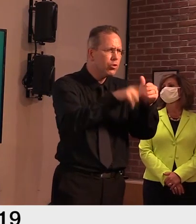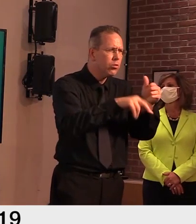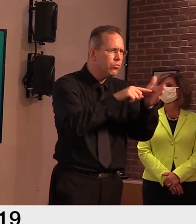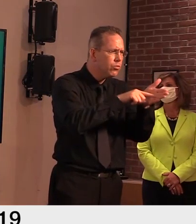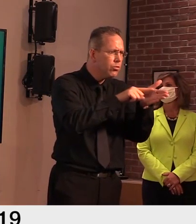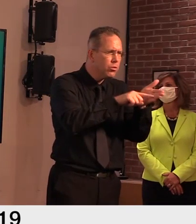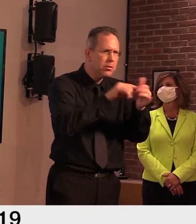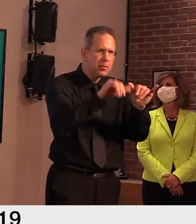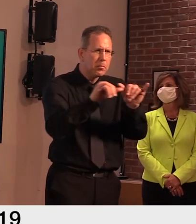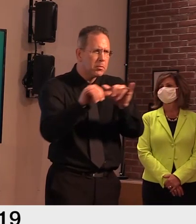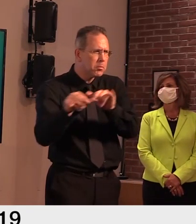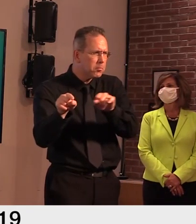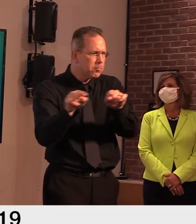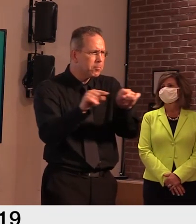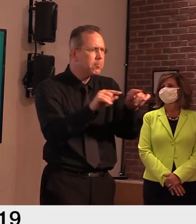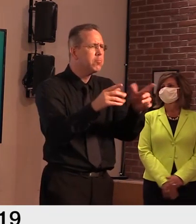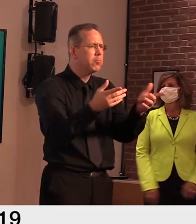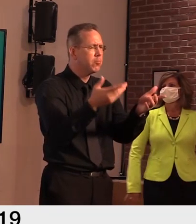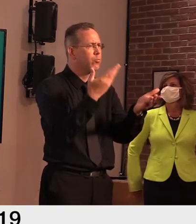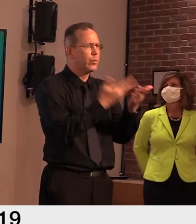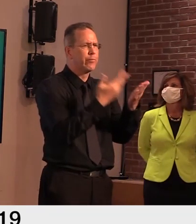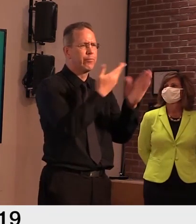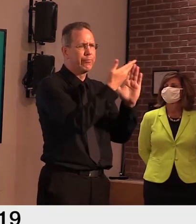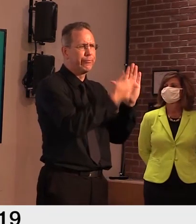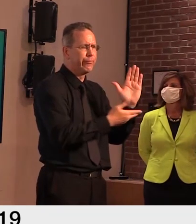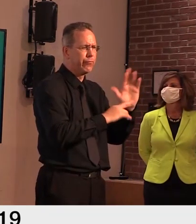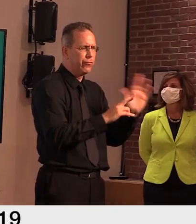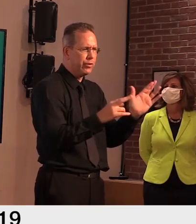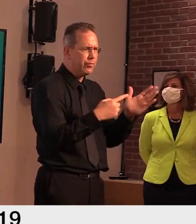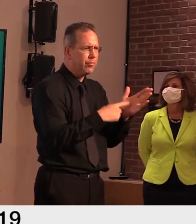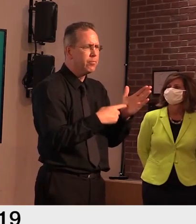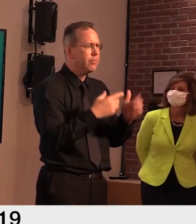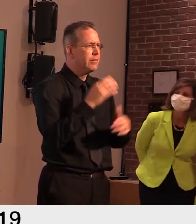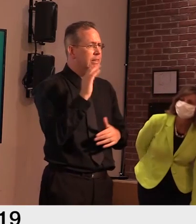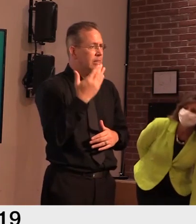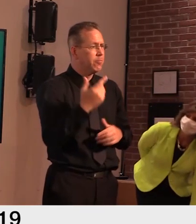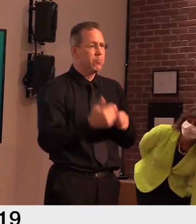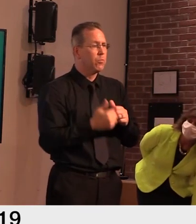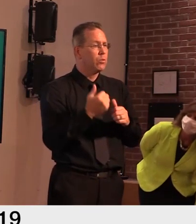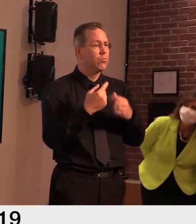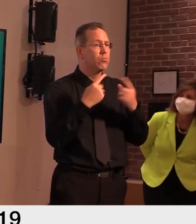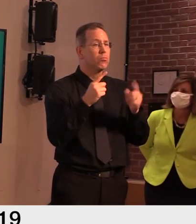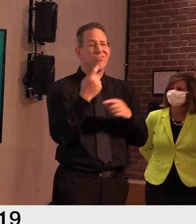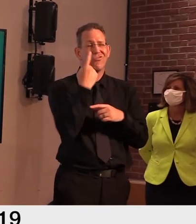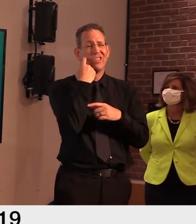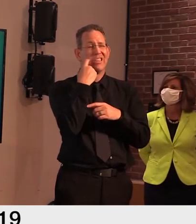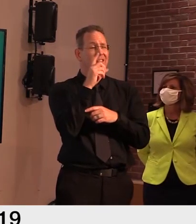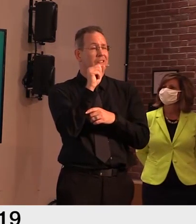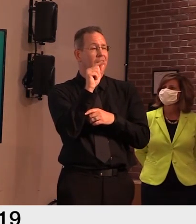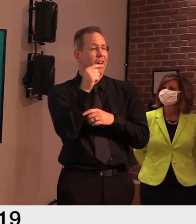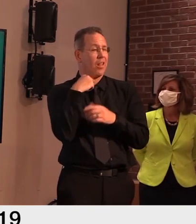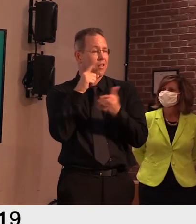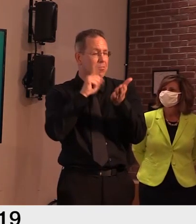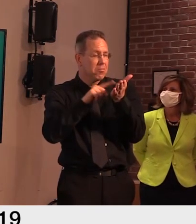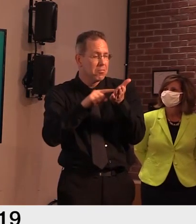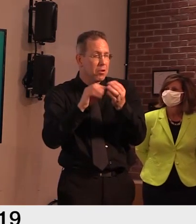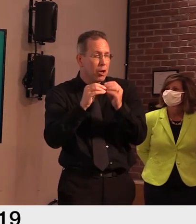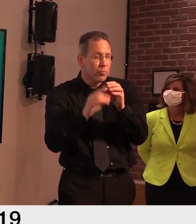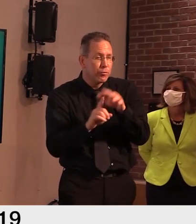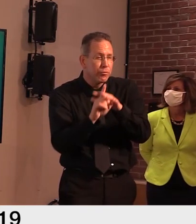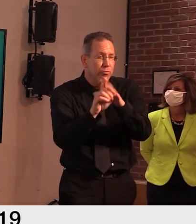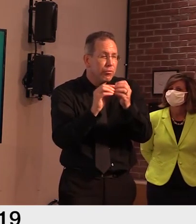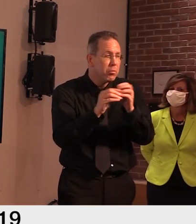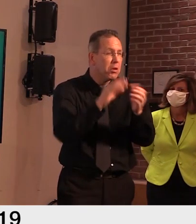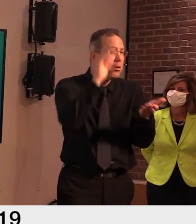it's newer data, and like anything in science, it needs to be confirmed and studied repeatedly, but that's sort